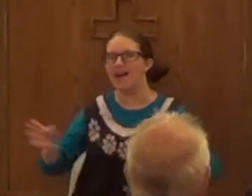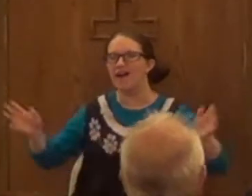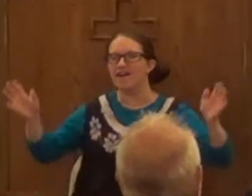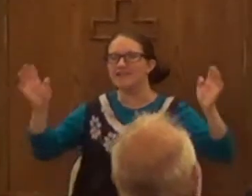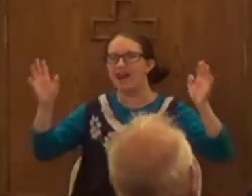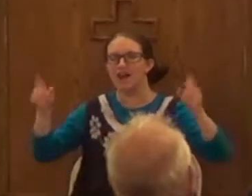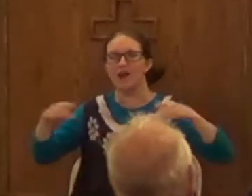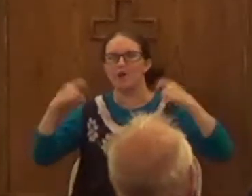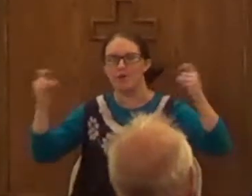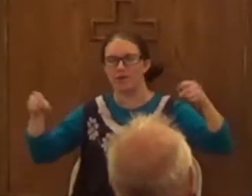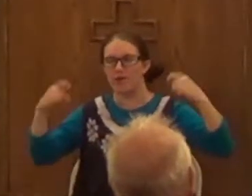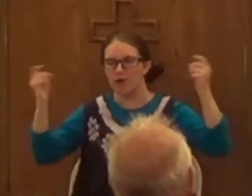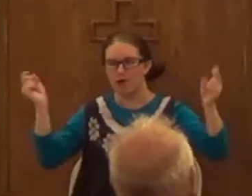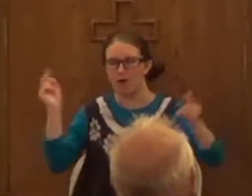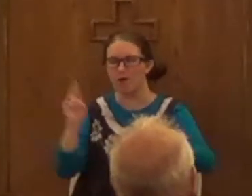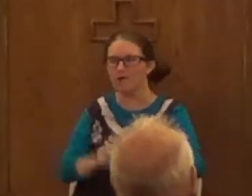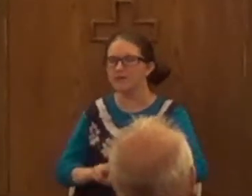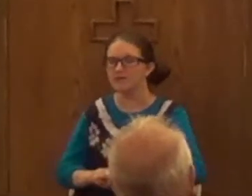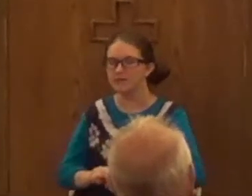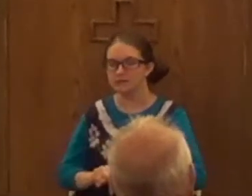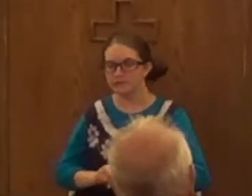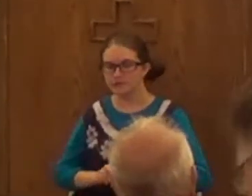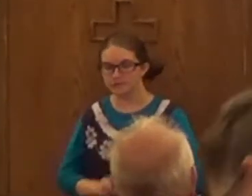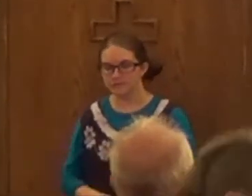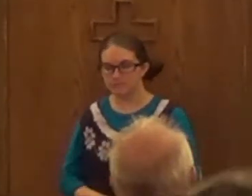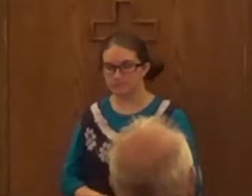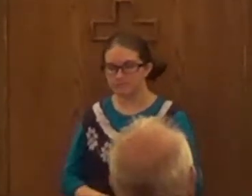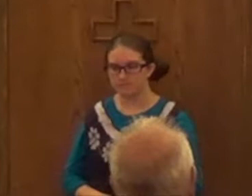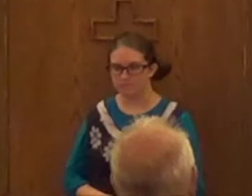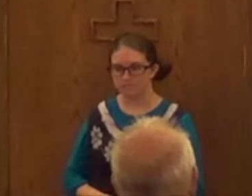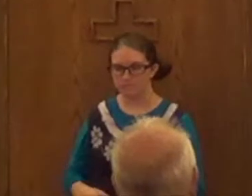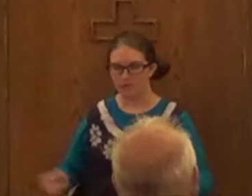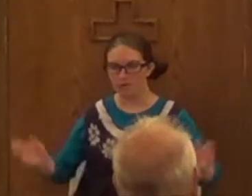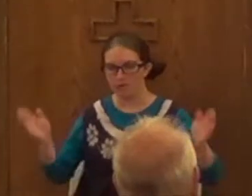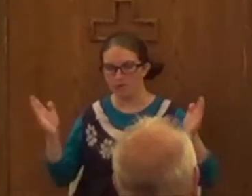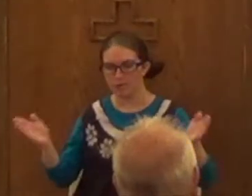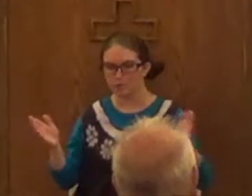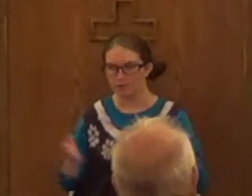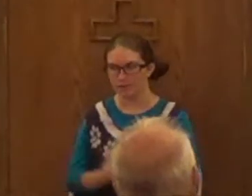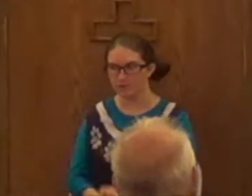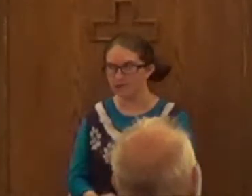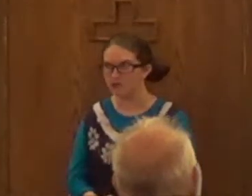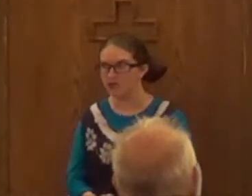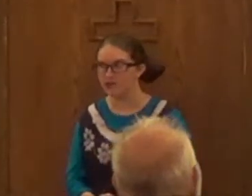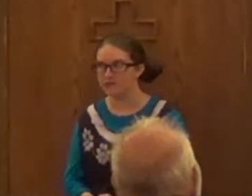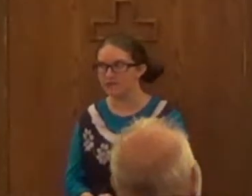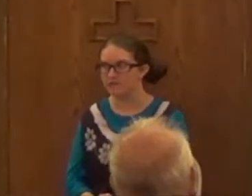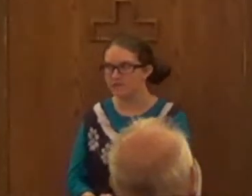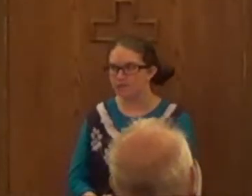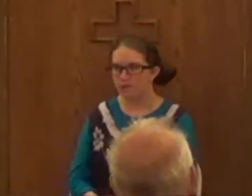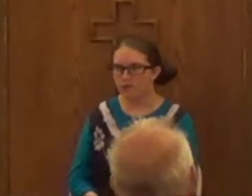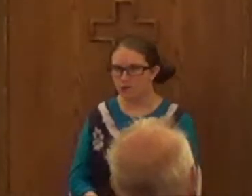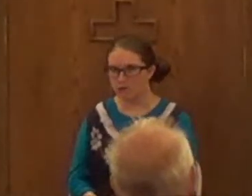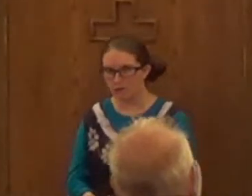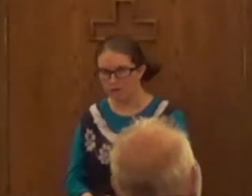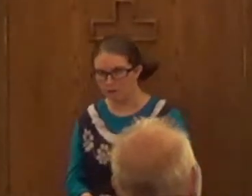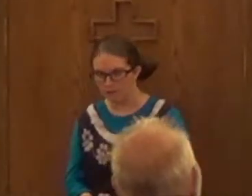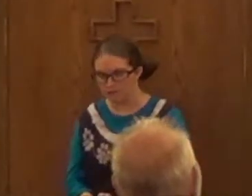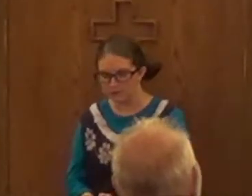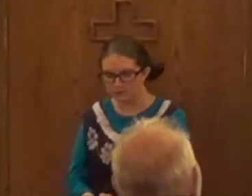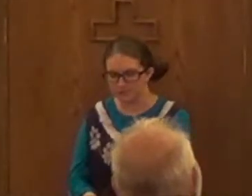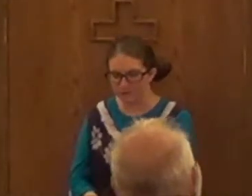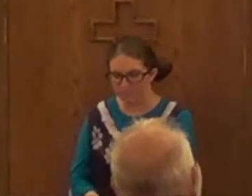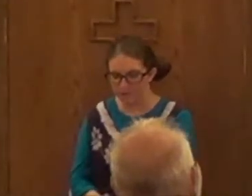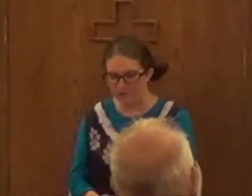Oh, hallelujah. You may be seated. He put those seal with this seed. He cut out of the